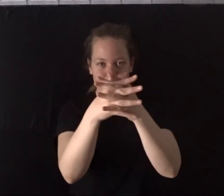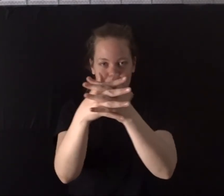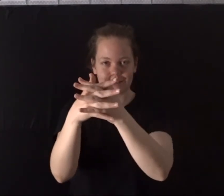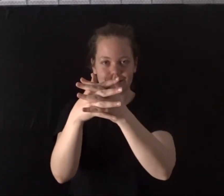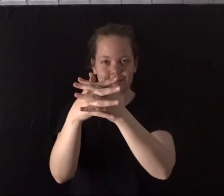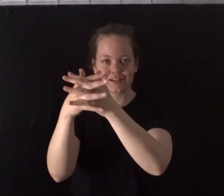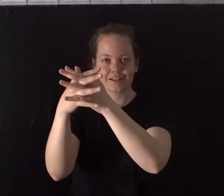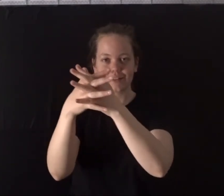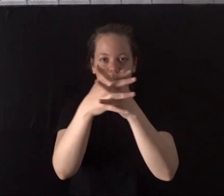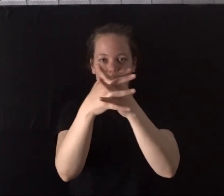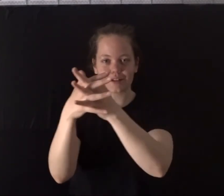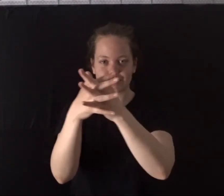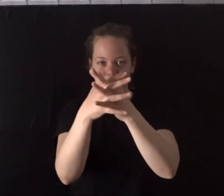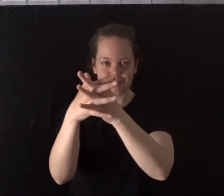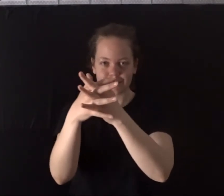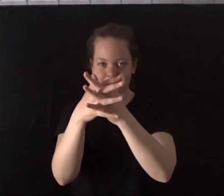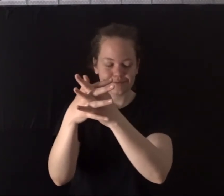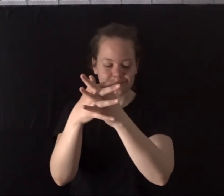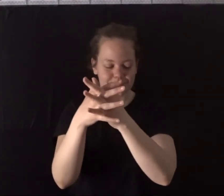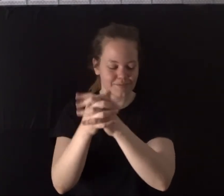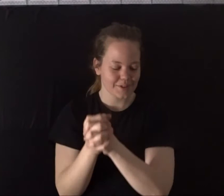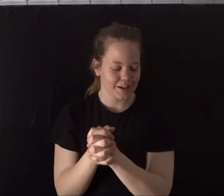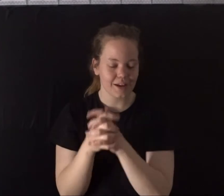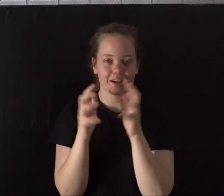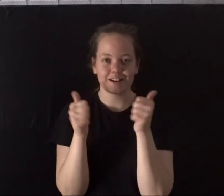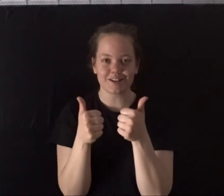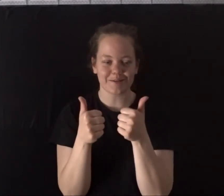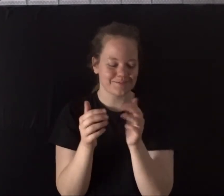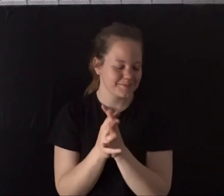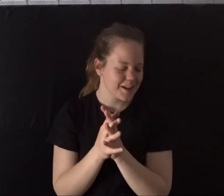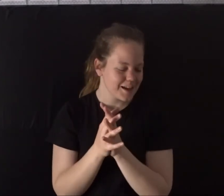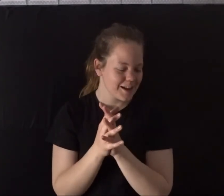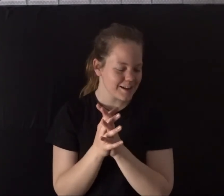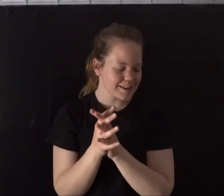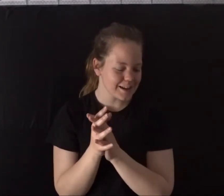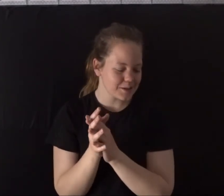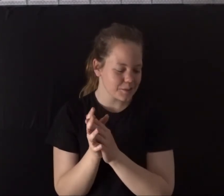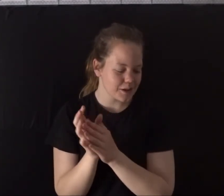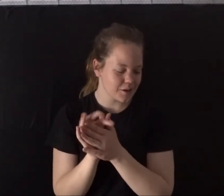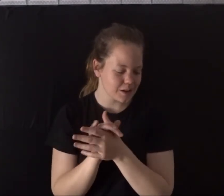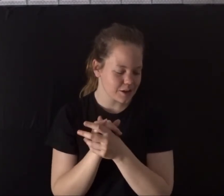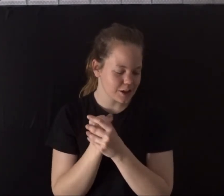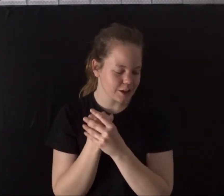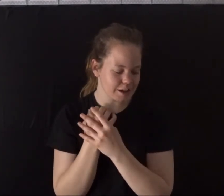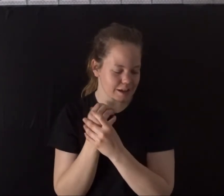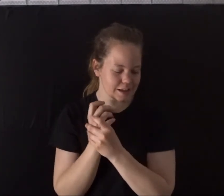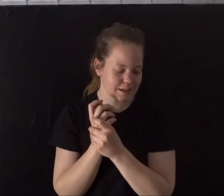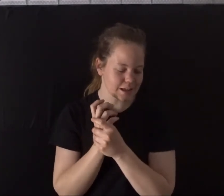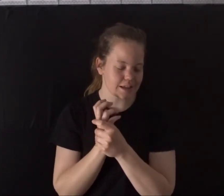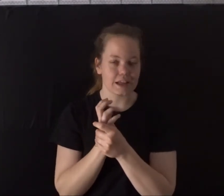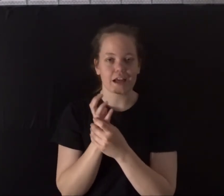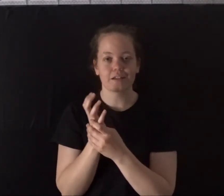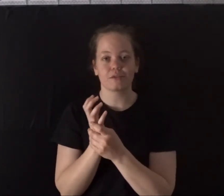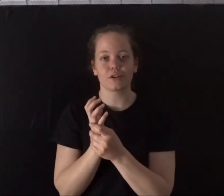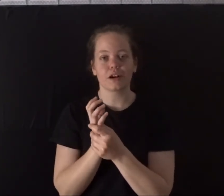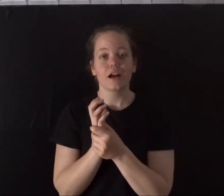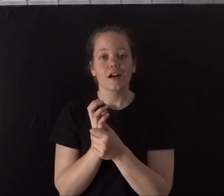wrestling, wrestling. Good job. Alright, the next one we are going to learn is the sign for